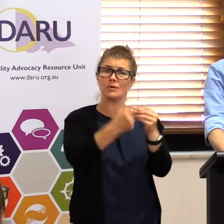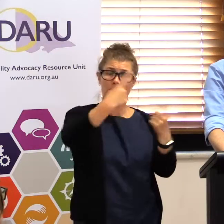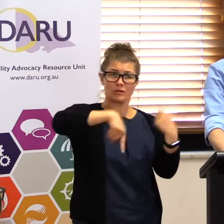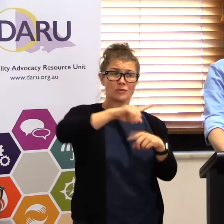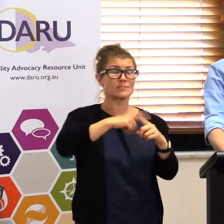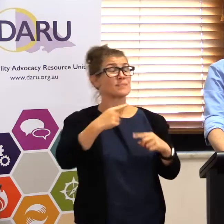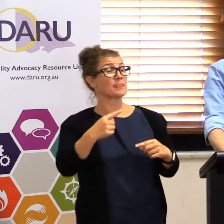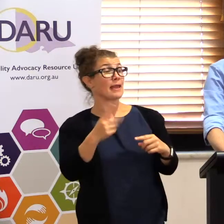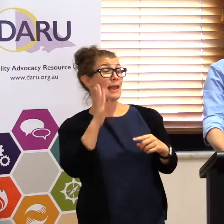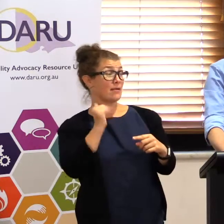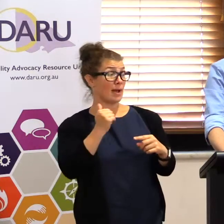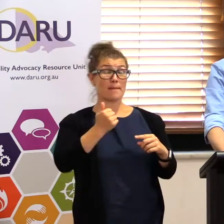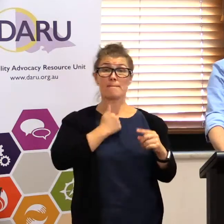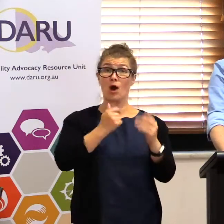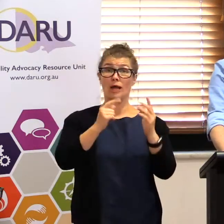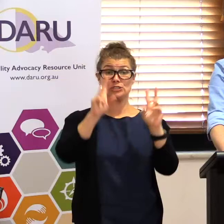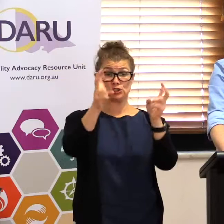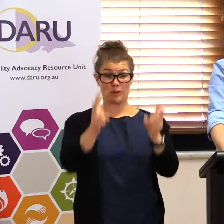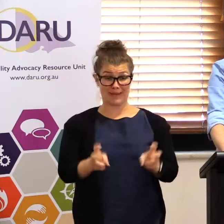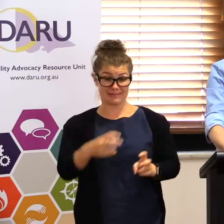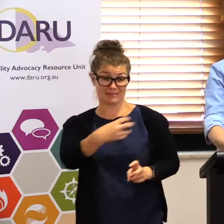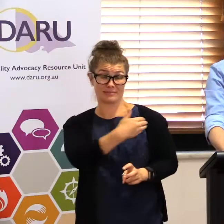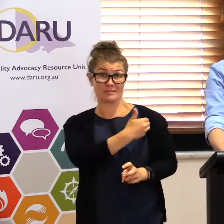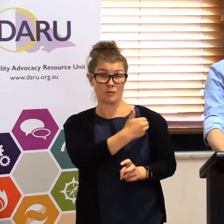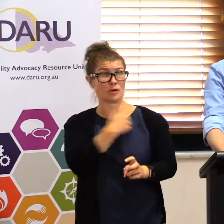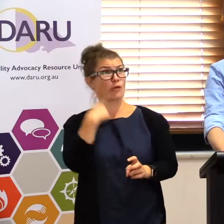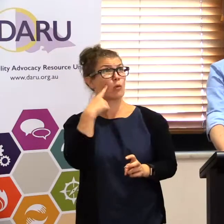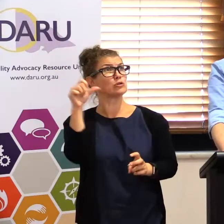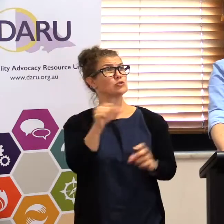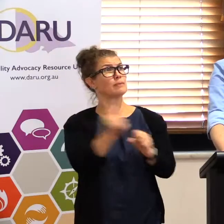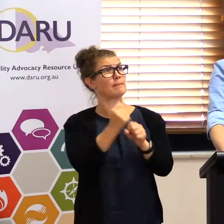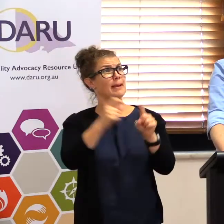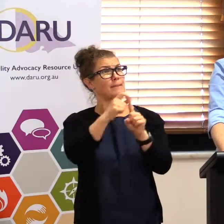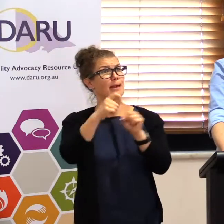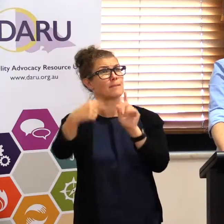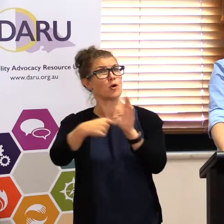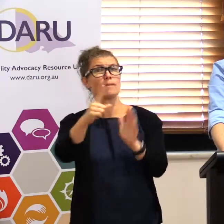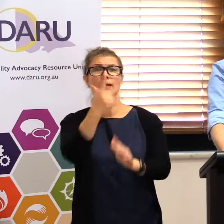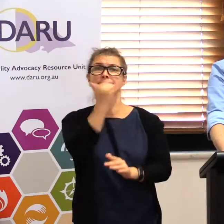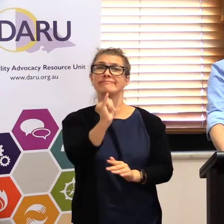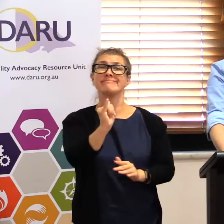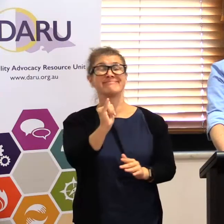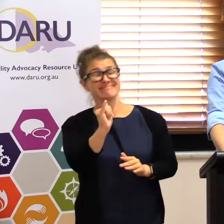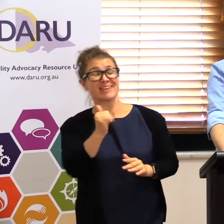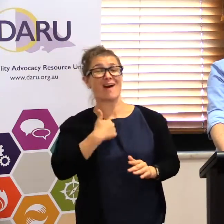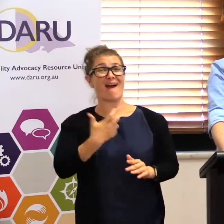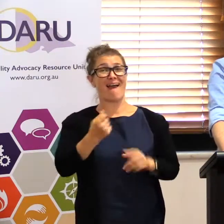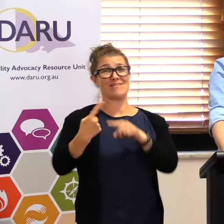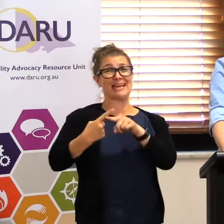PowerPoint, but you just got my non-regional English accent, so apologies for that. I'll try and make it as exciting as I